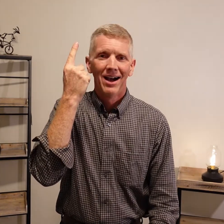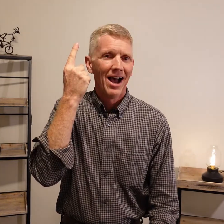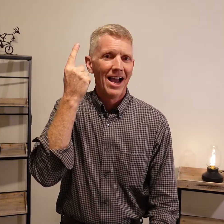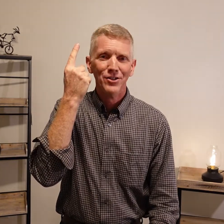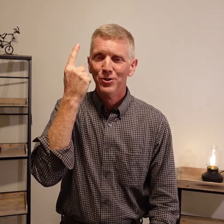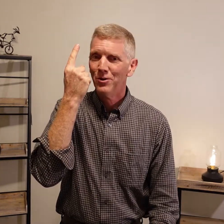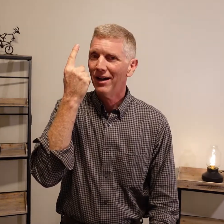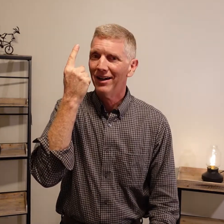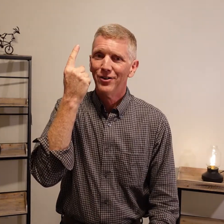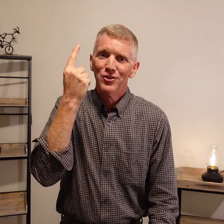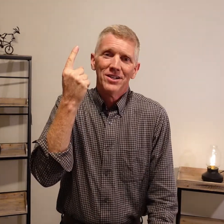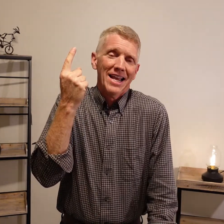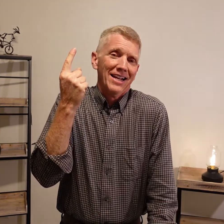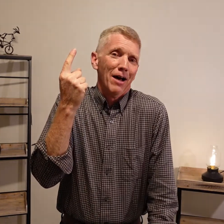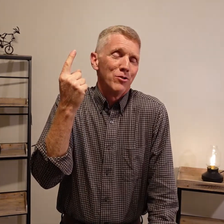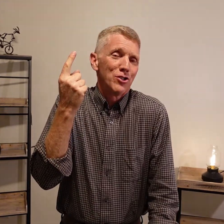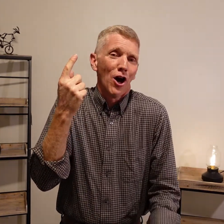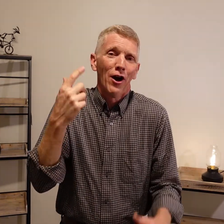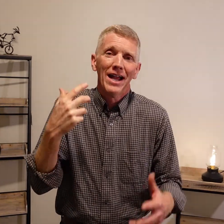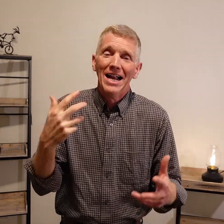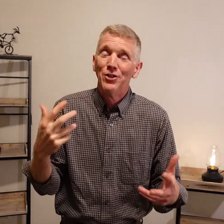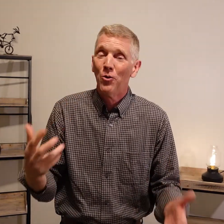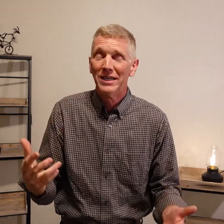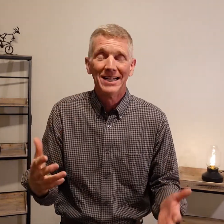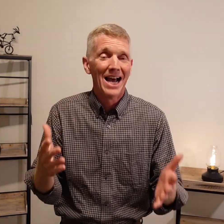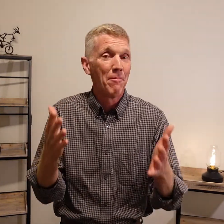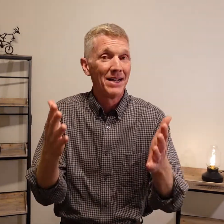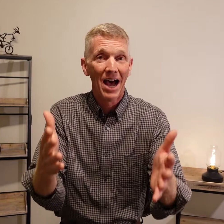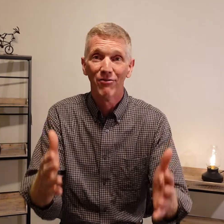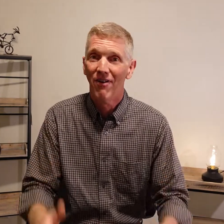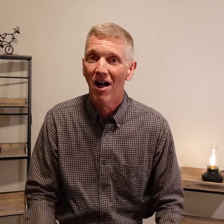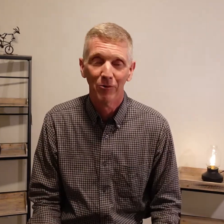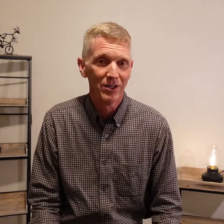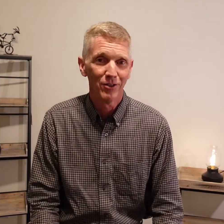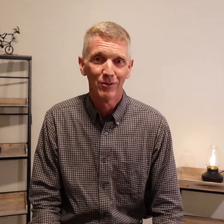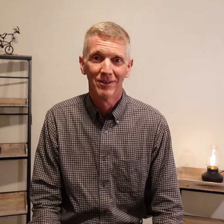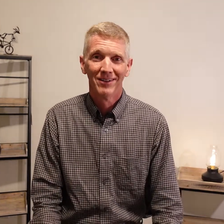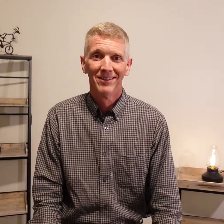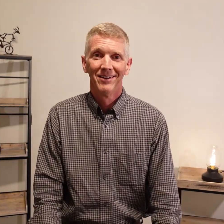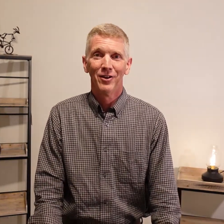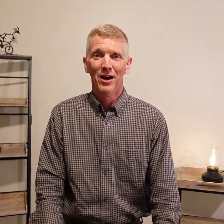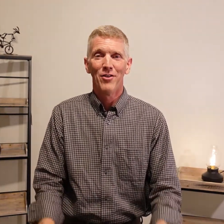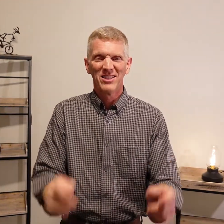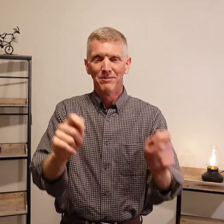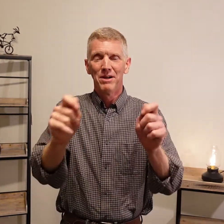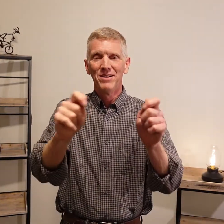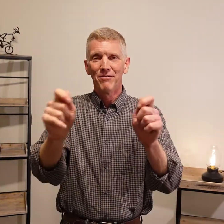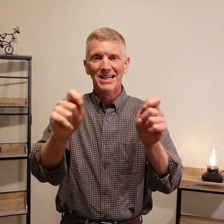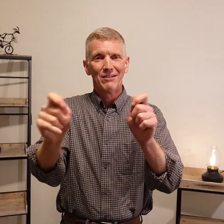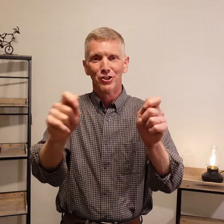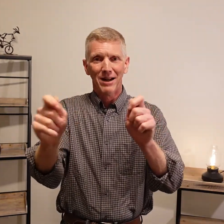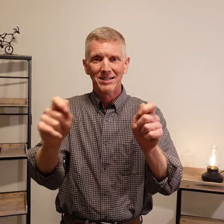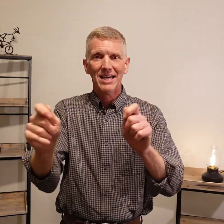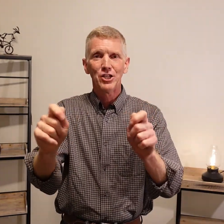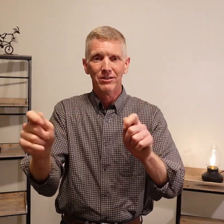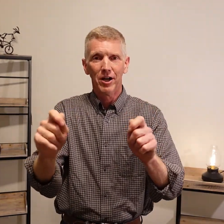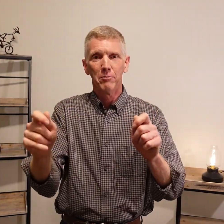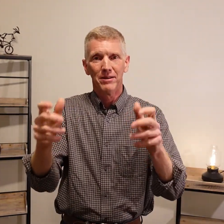I do not understand. I'm sorry, I don't get it. I'm not following you. All right, there's a little bit of a different English translation there, but that's